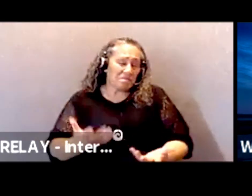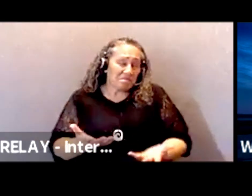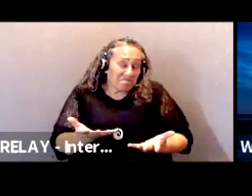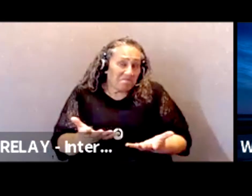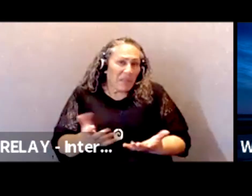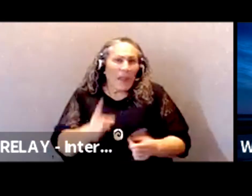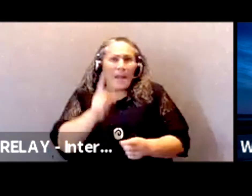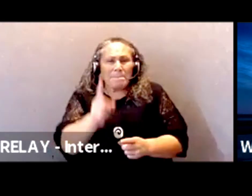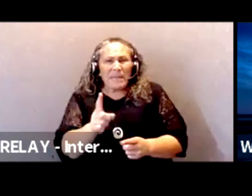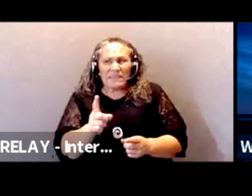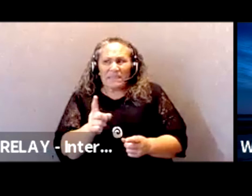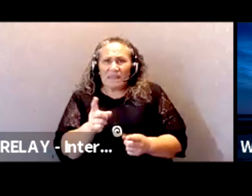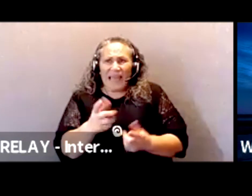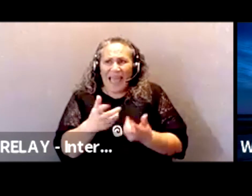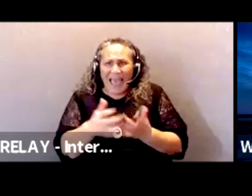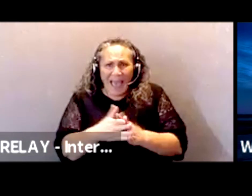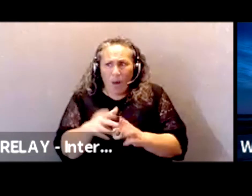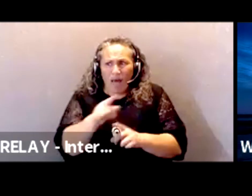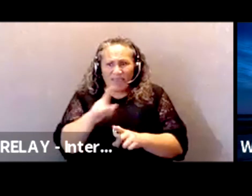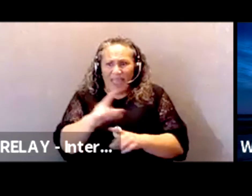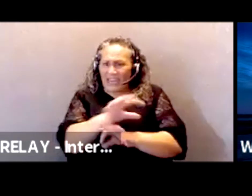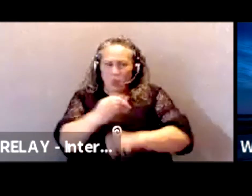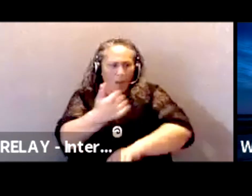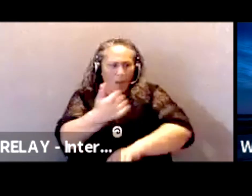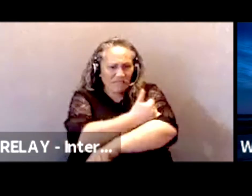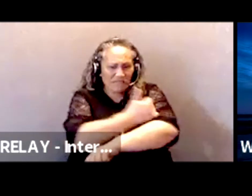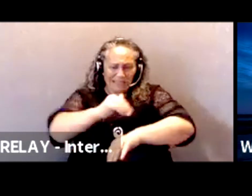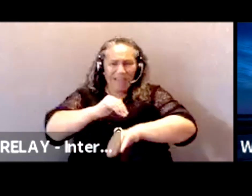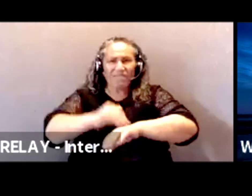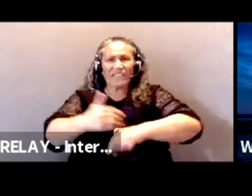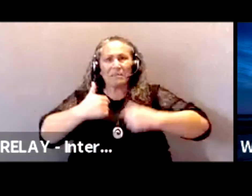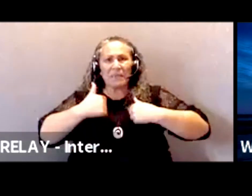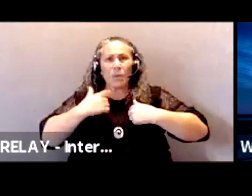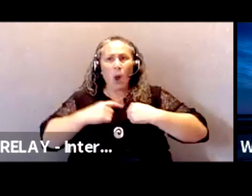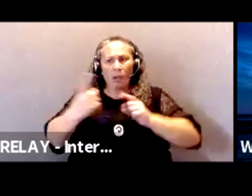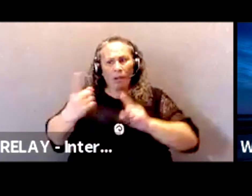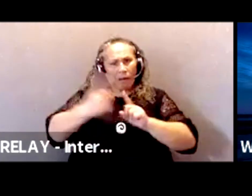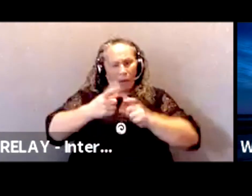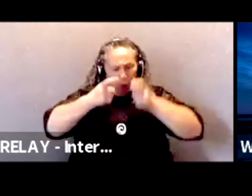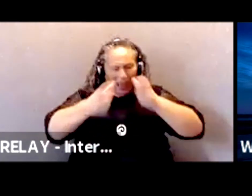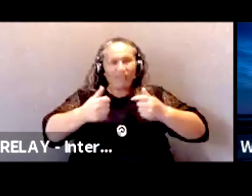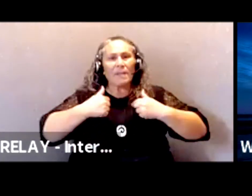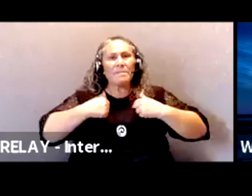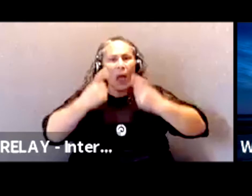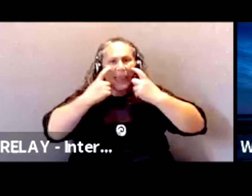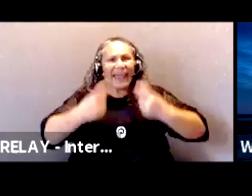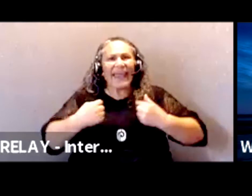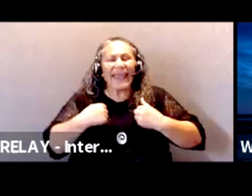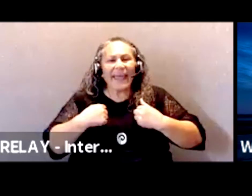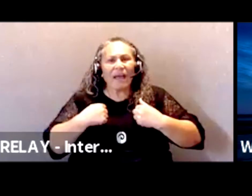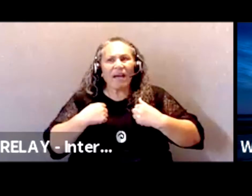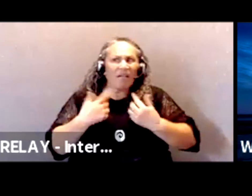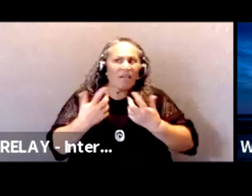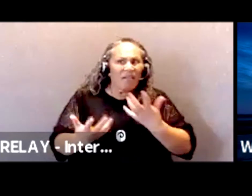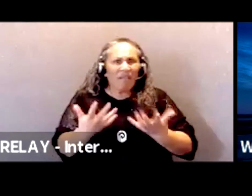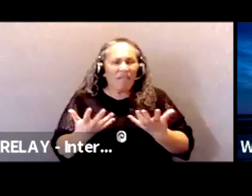How does that affect me being close contact to these guys? It was going to backfire. What